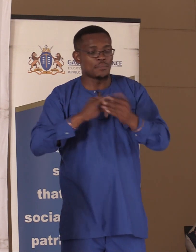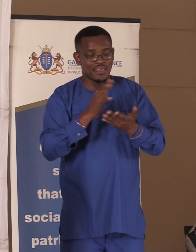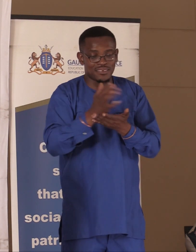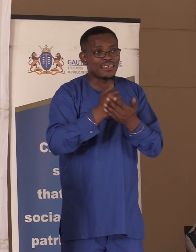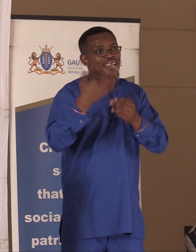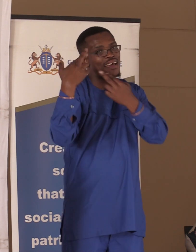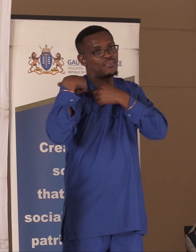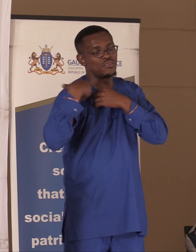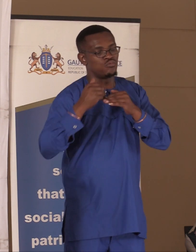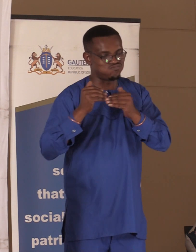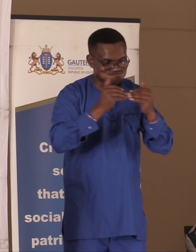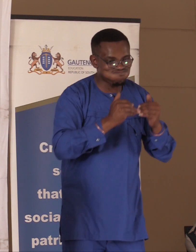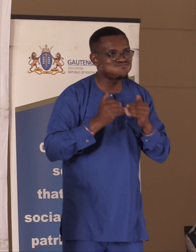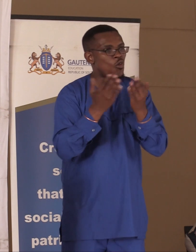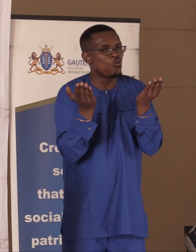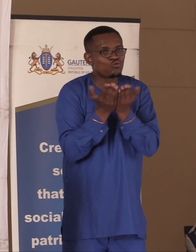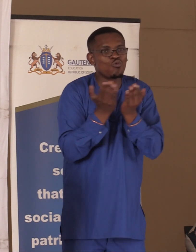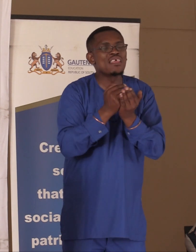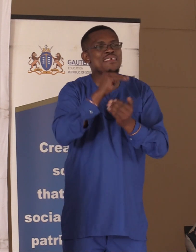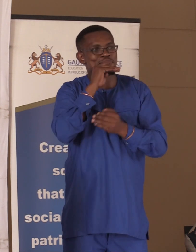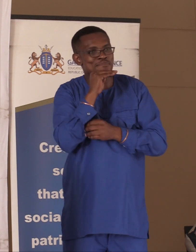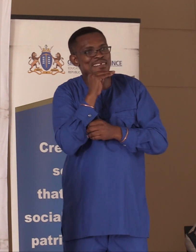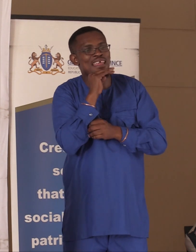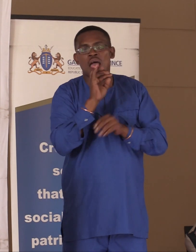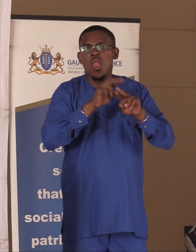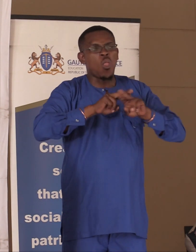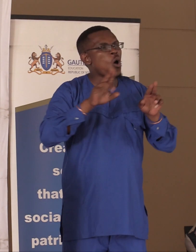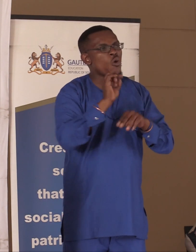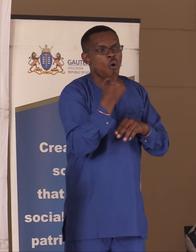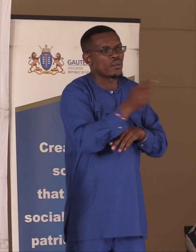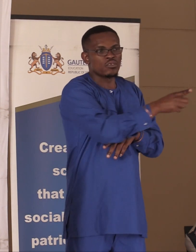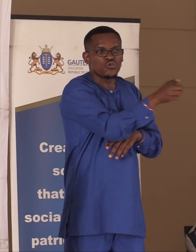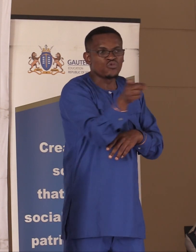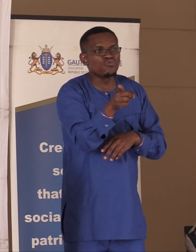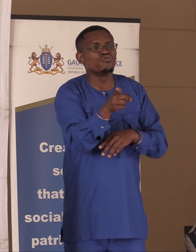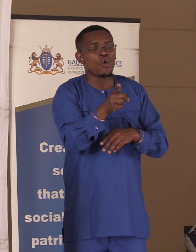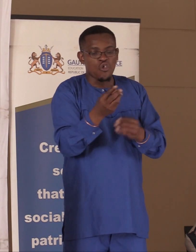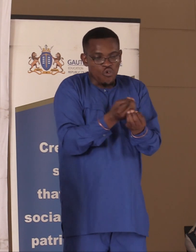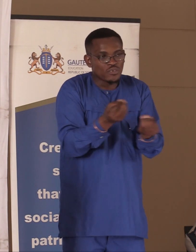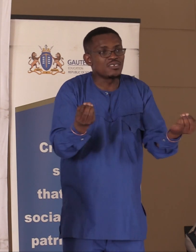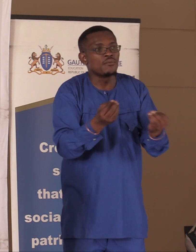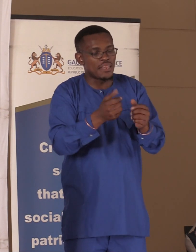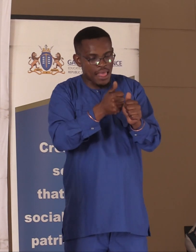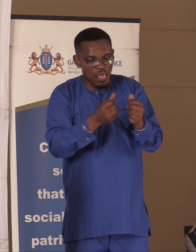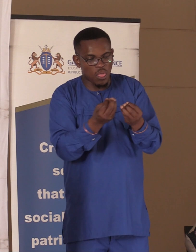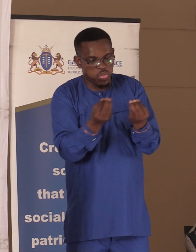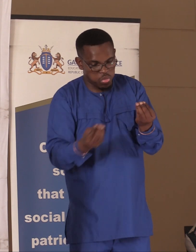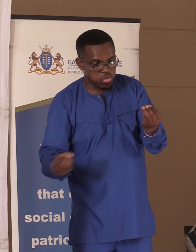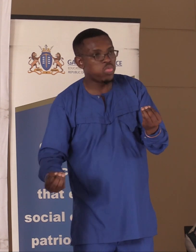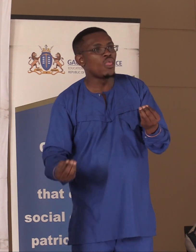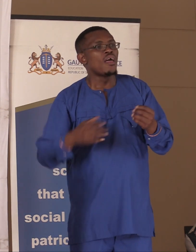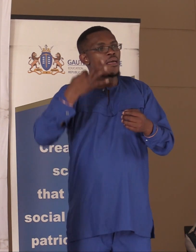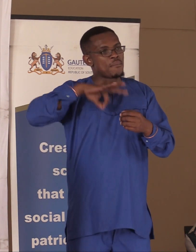care of the school so that not only you, but your children's children can also benefit from the